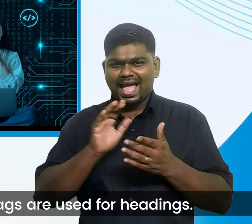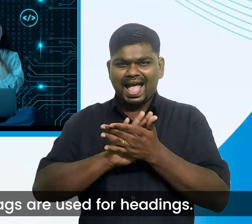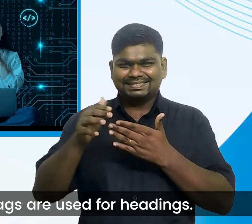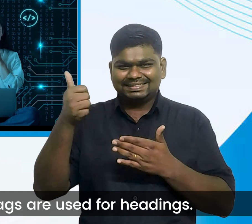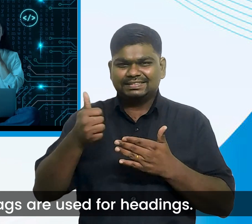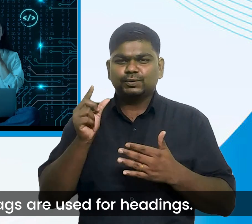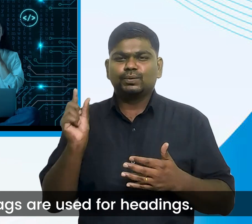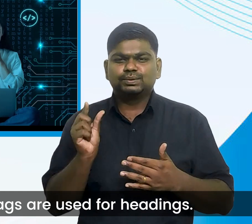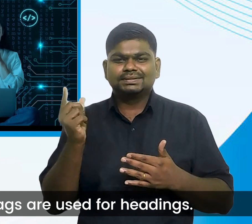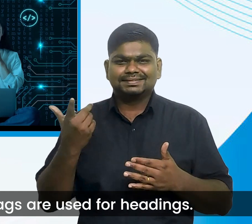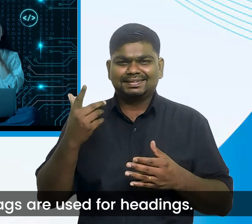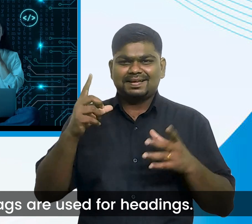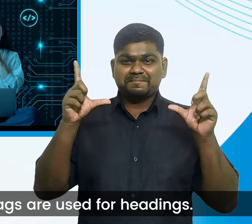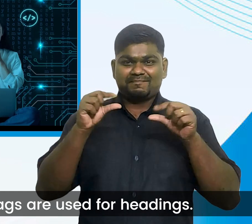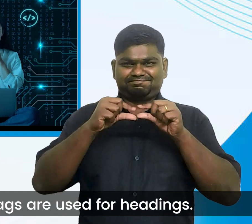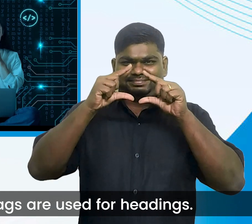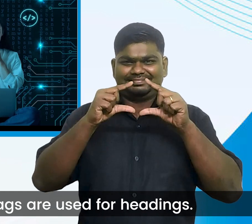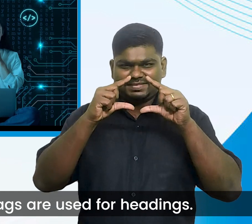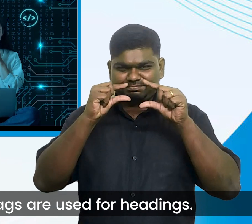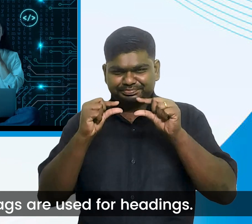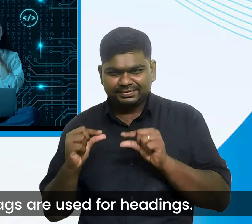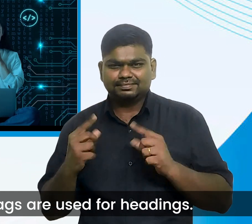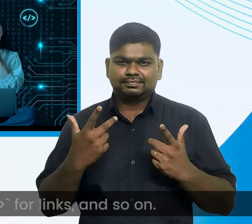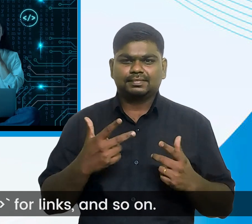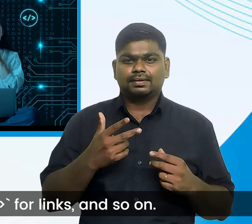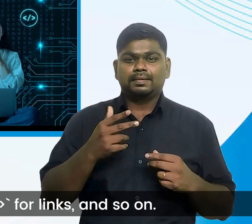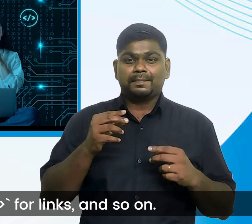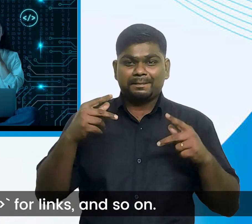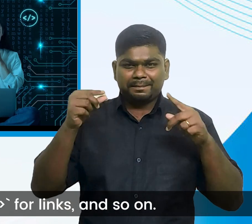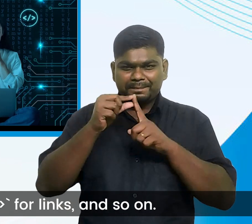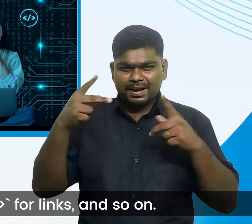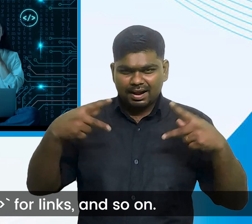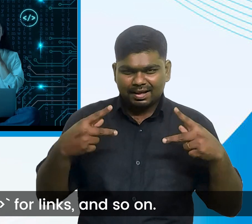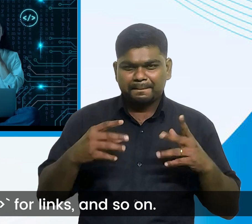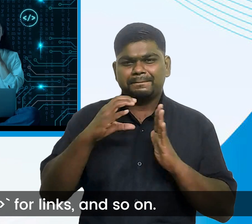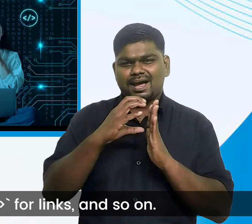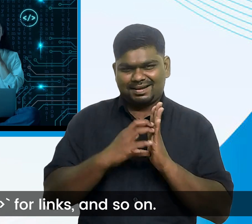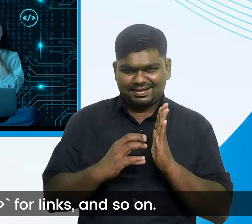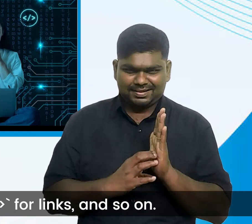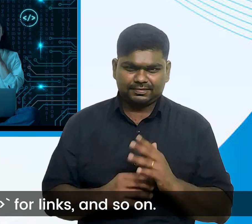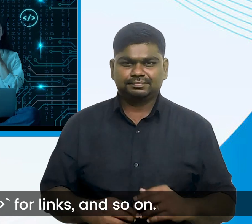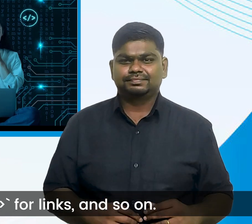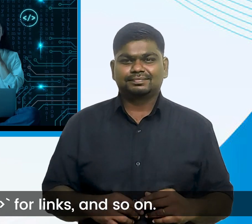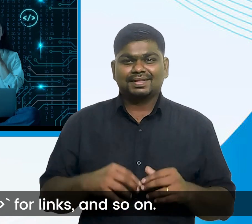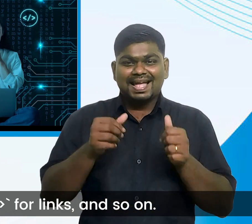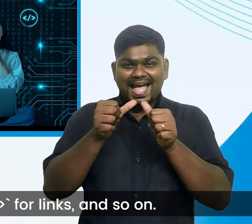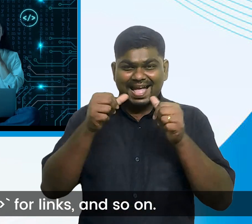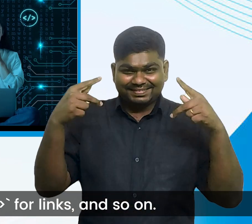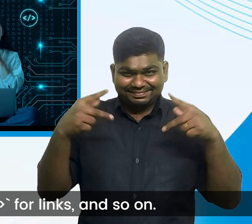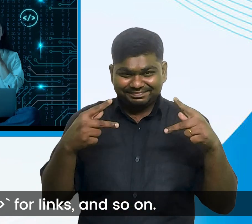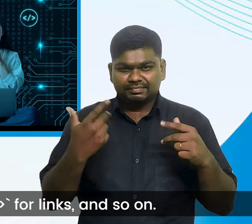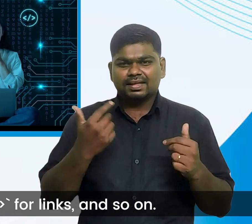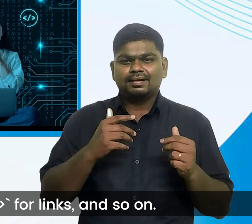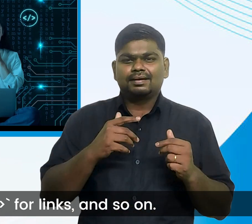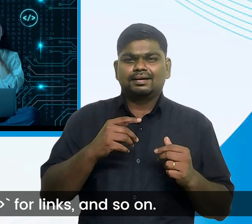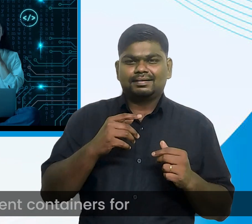to H6 tags are used for headings, P tag for paragraphs, A tag for links, and